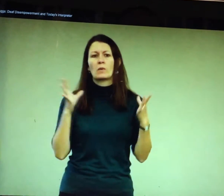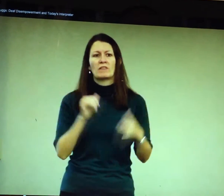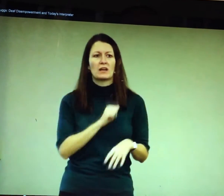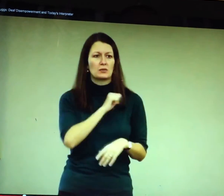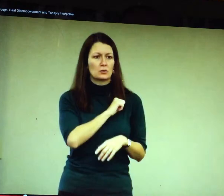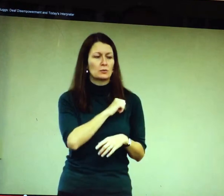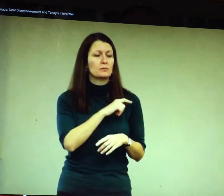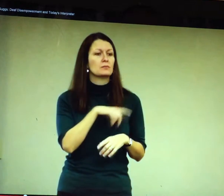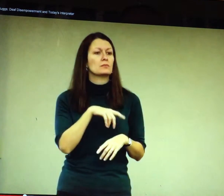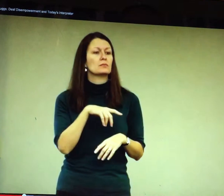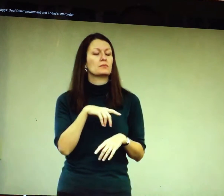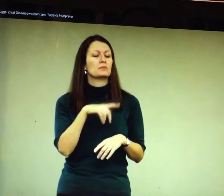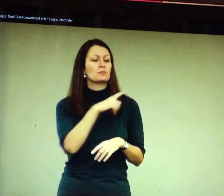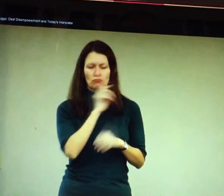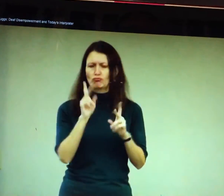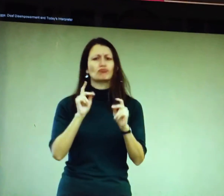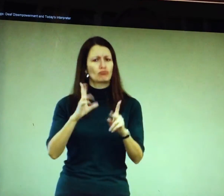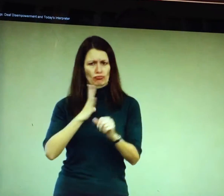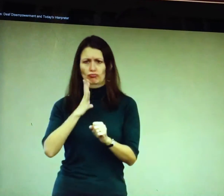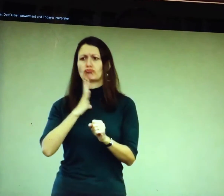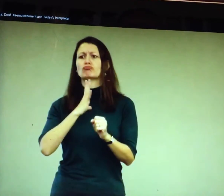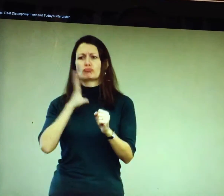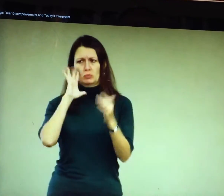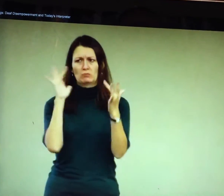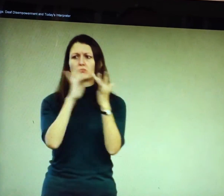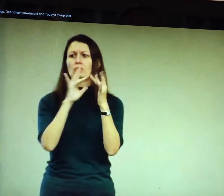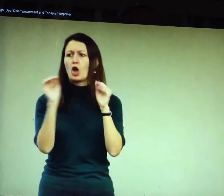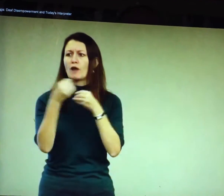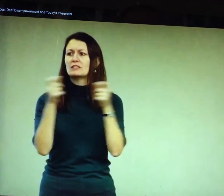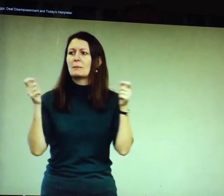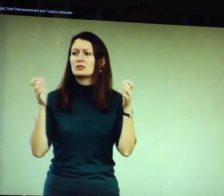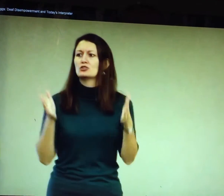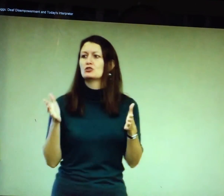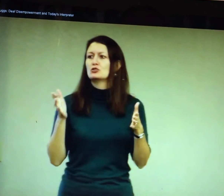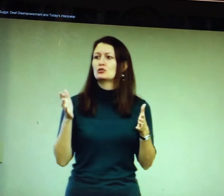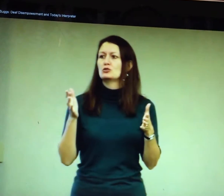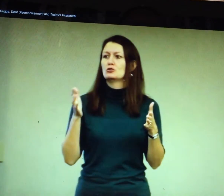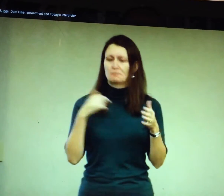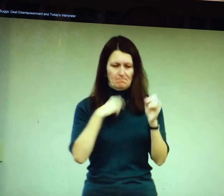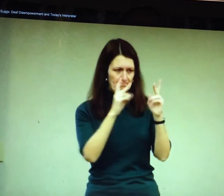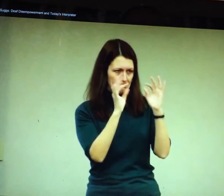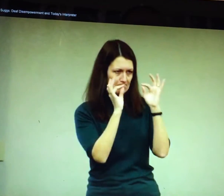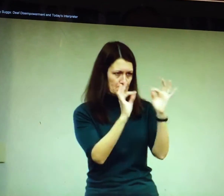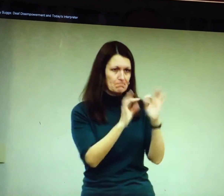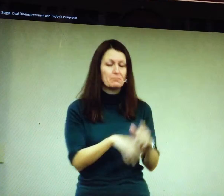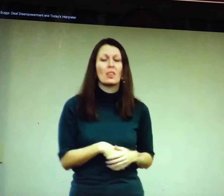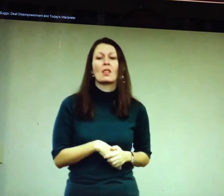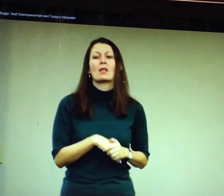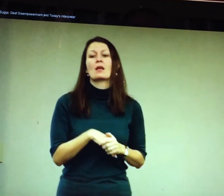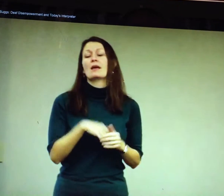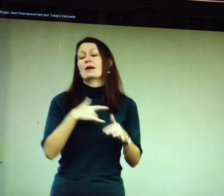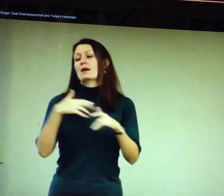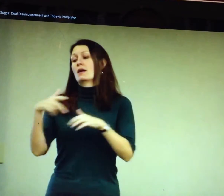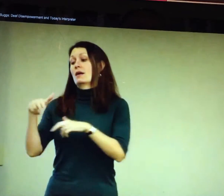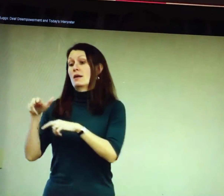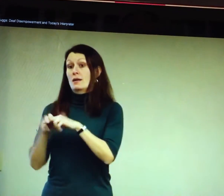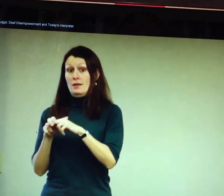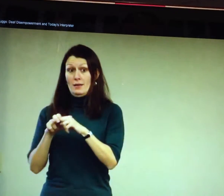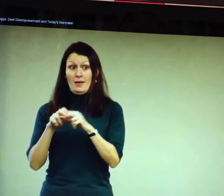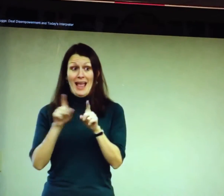he's complaining about his medicine, you know, and so she said, okay, let me talk to your office manager. So